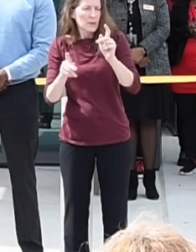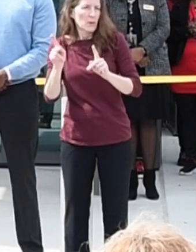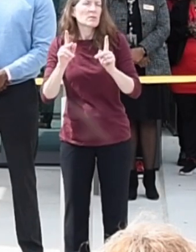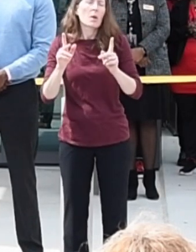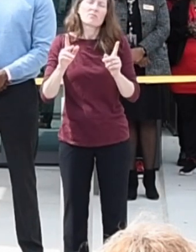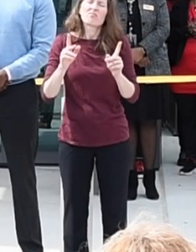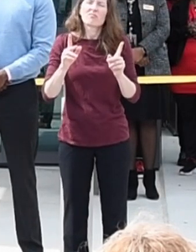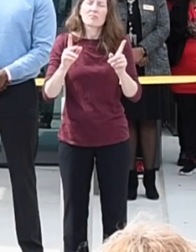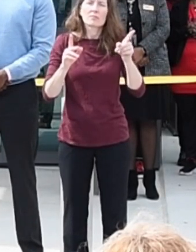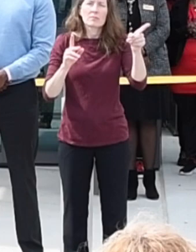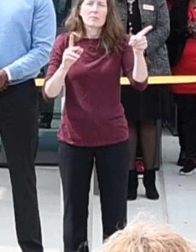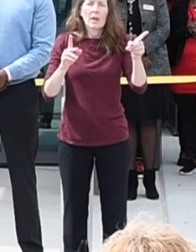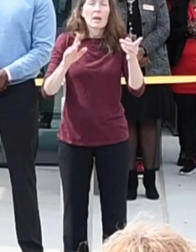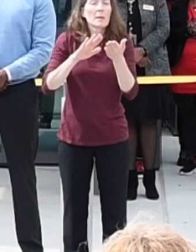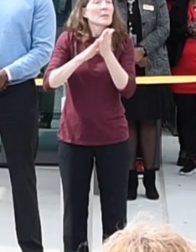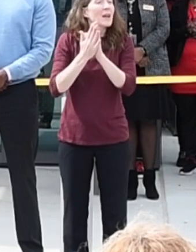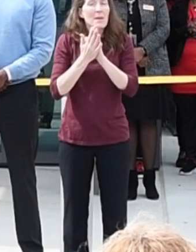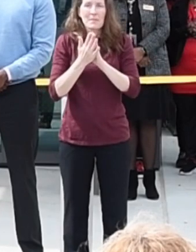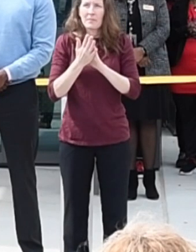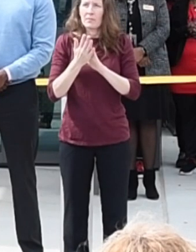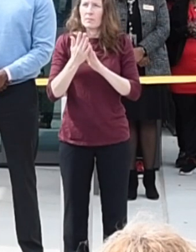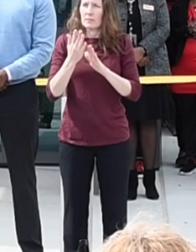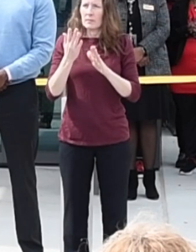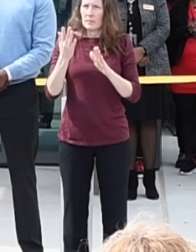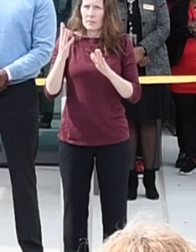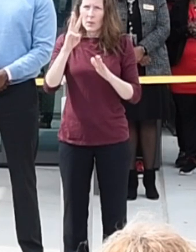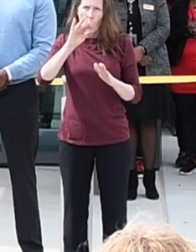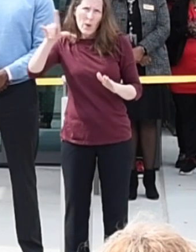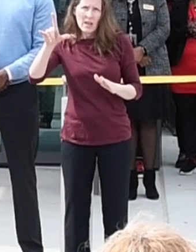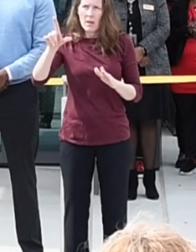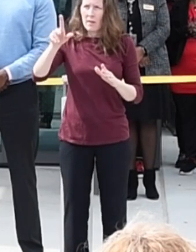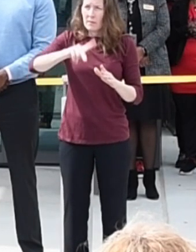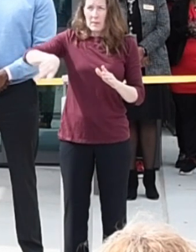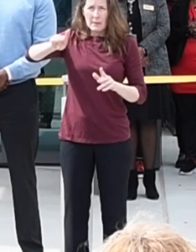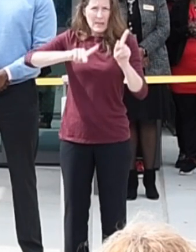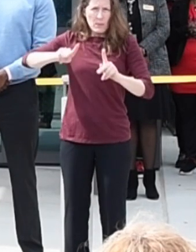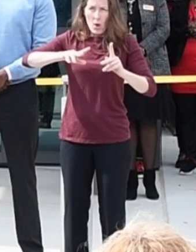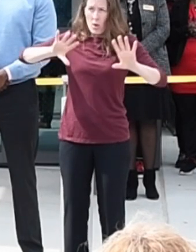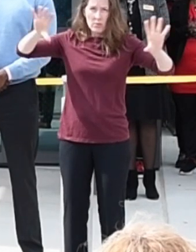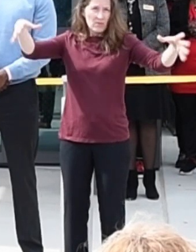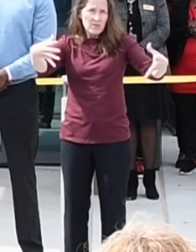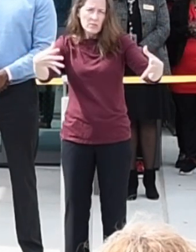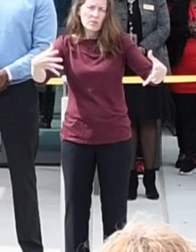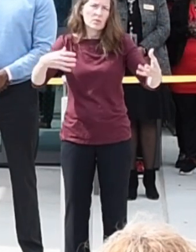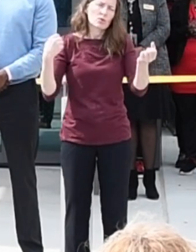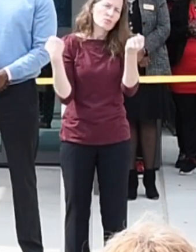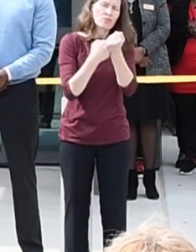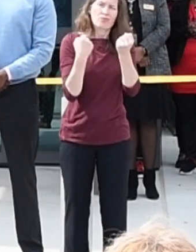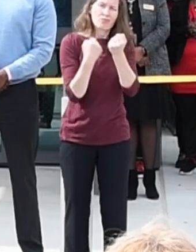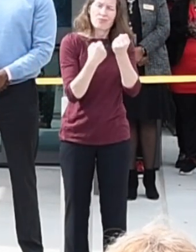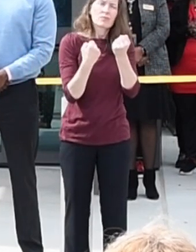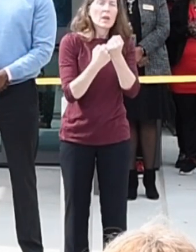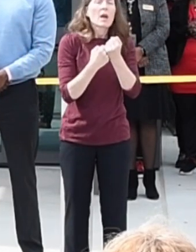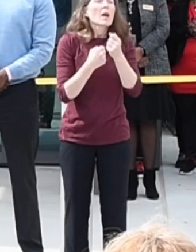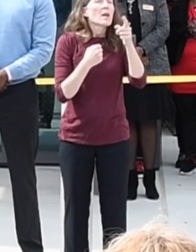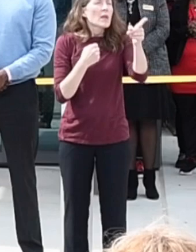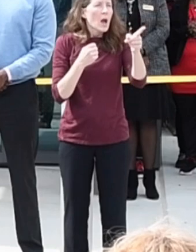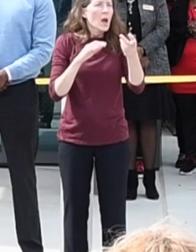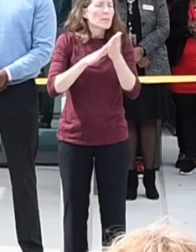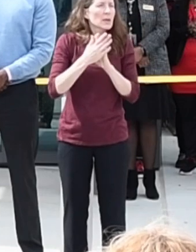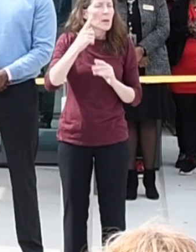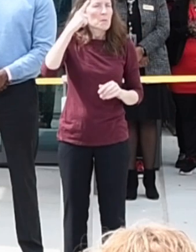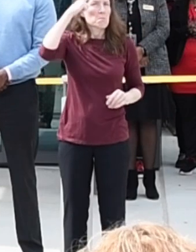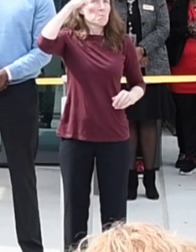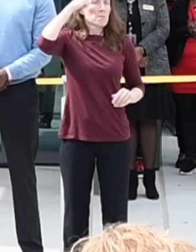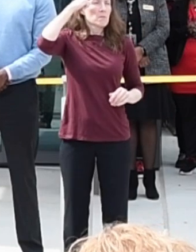of the community and the will of the people being served, it served as a seed that was deposited in the